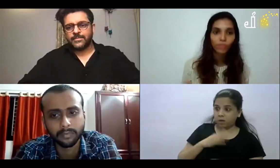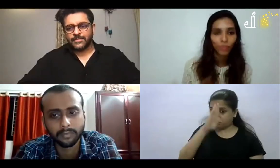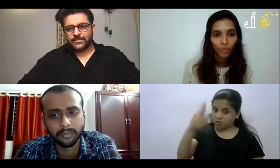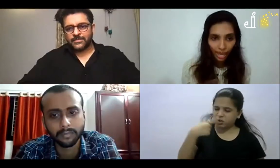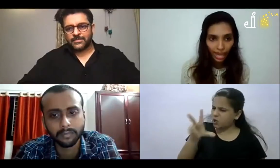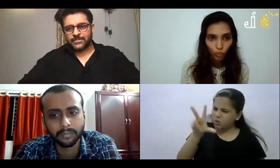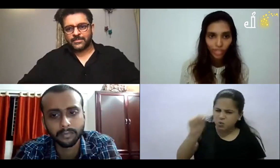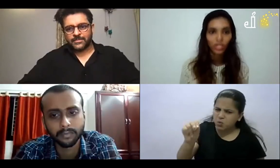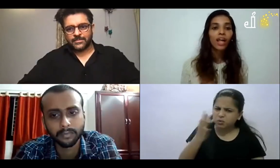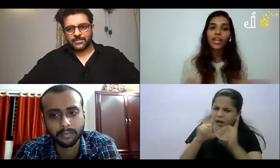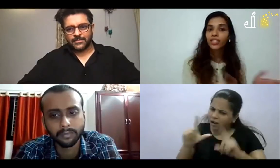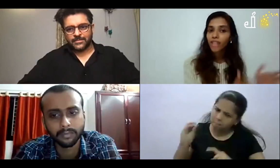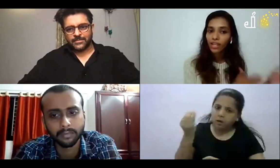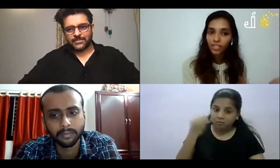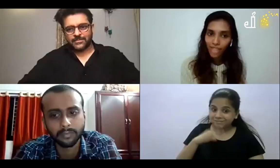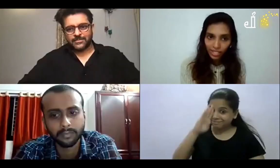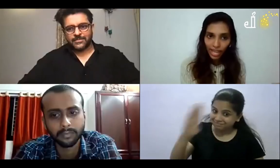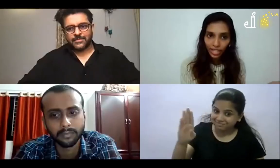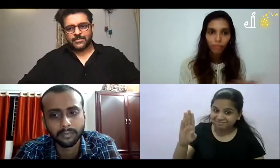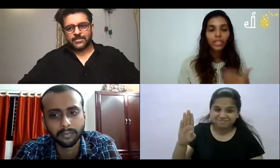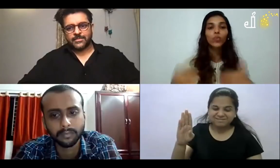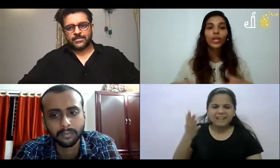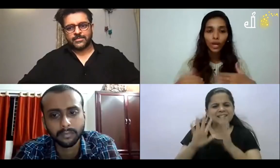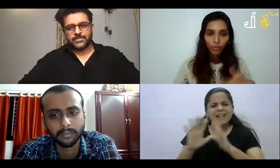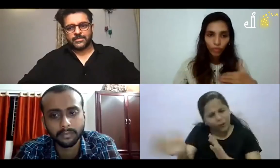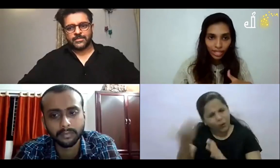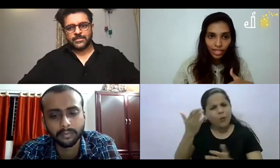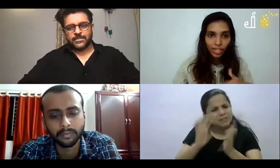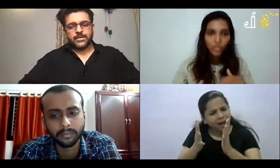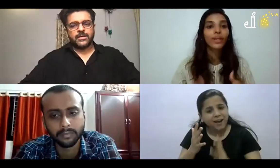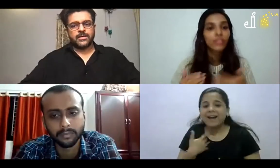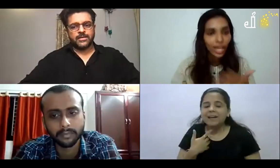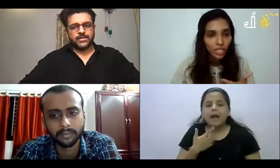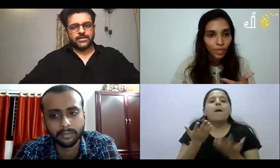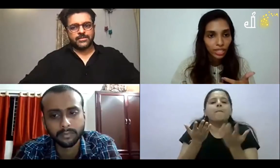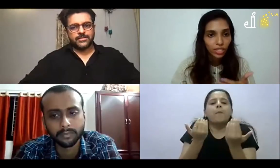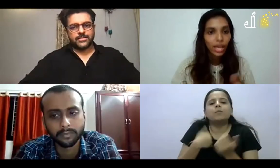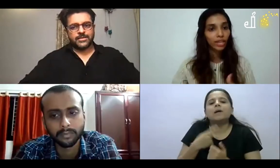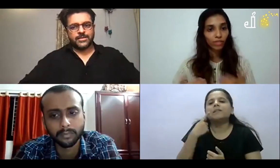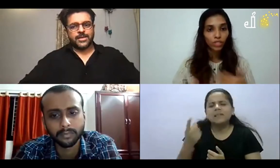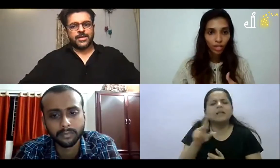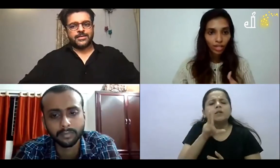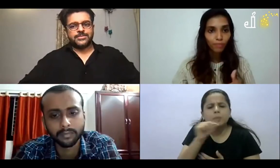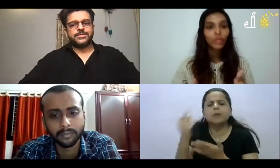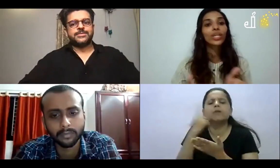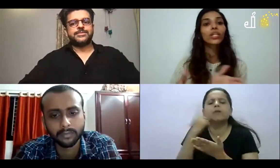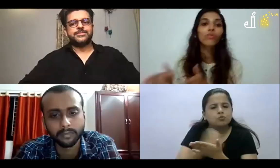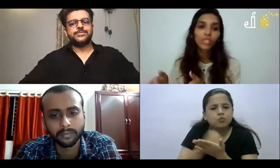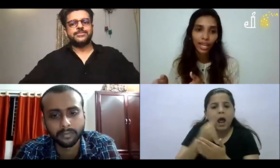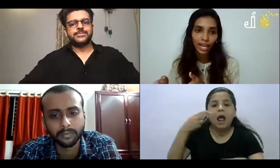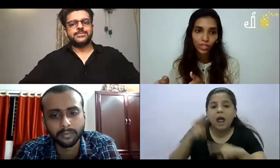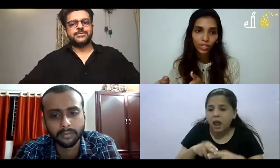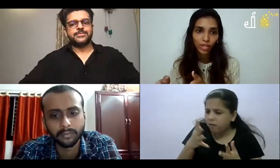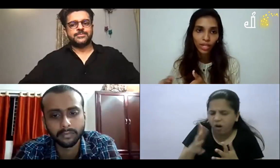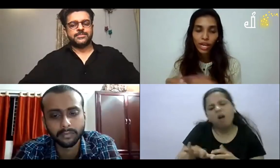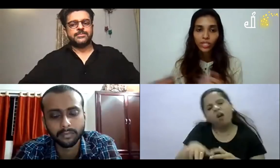for sign language, let the child sign. But what we can say is we'll try speech, and if it's not developing, we can go for